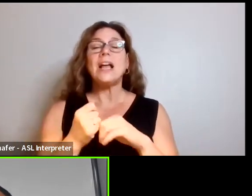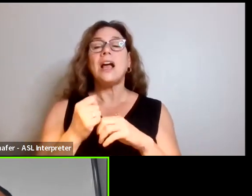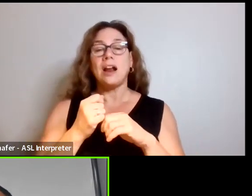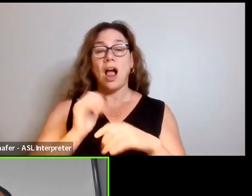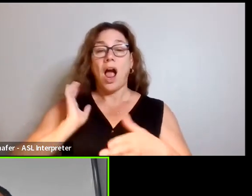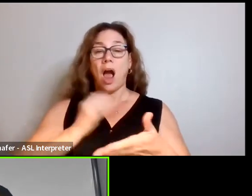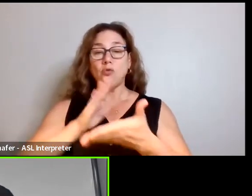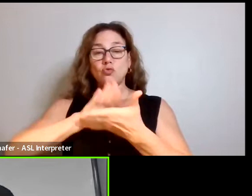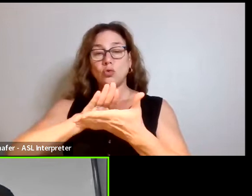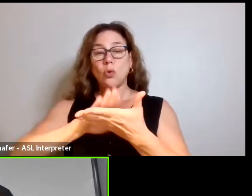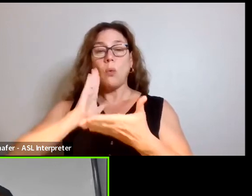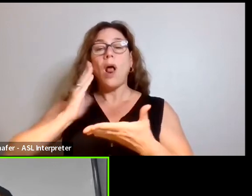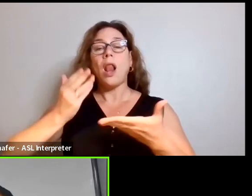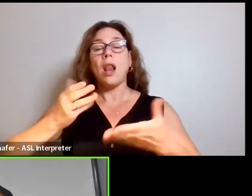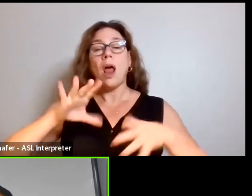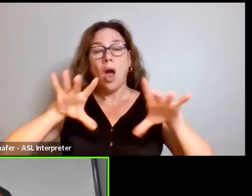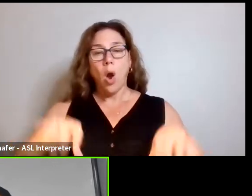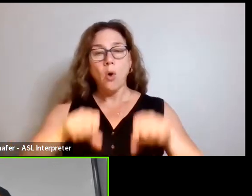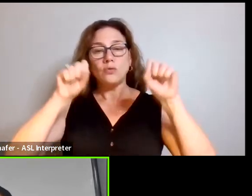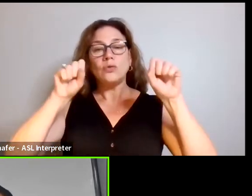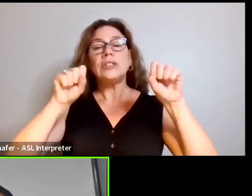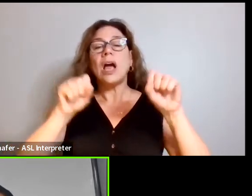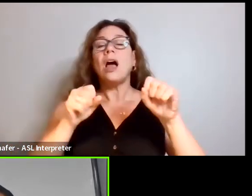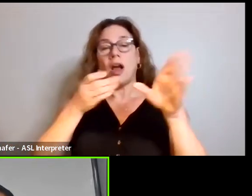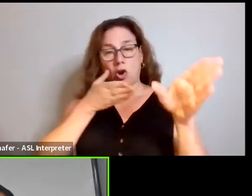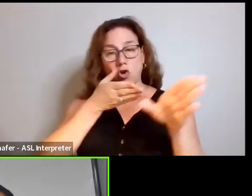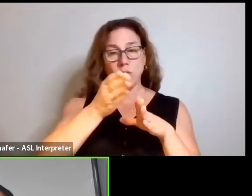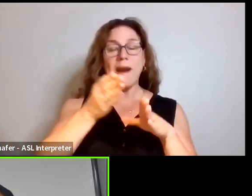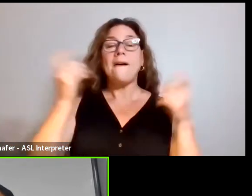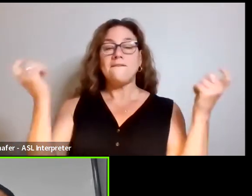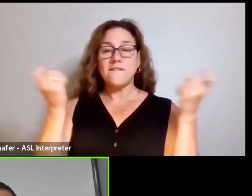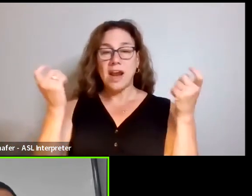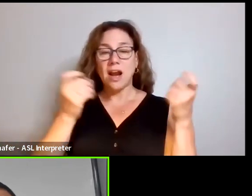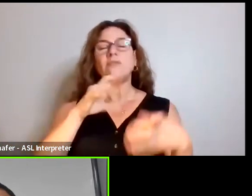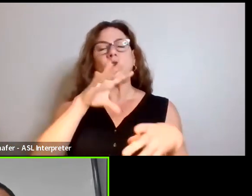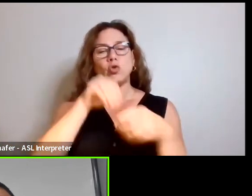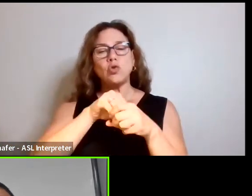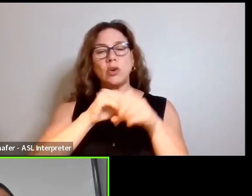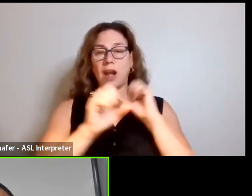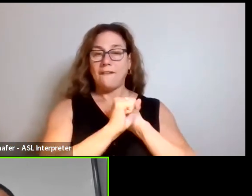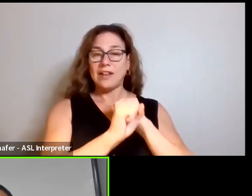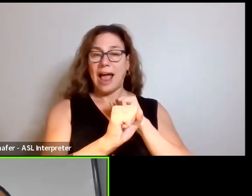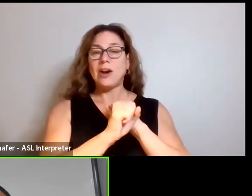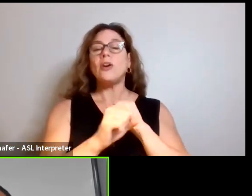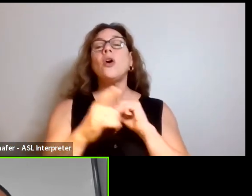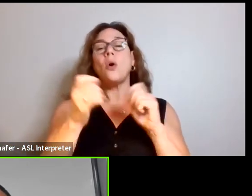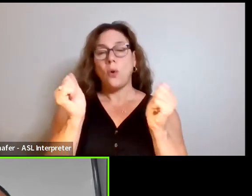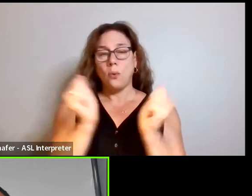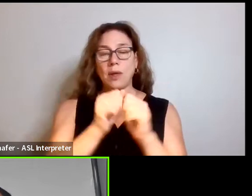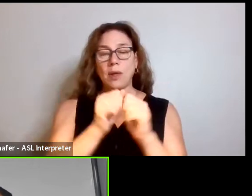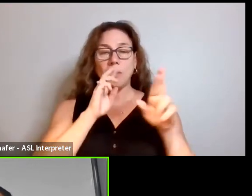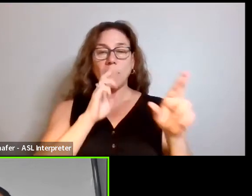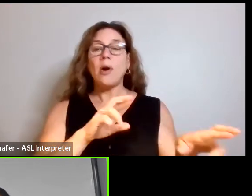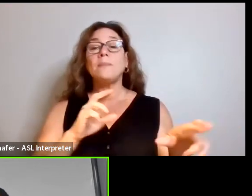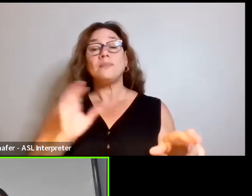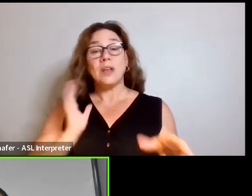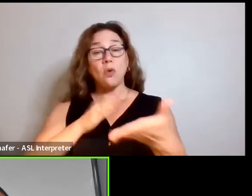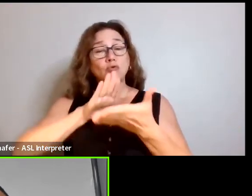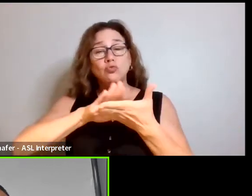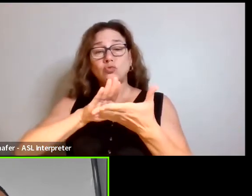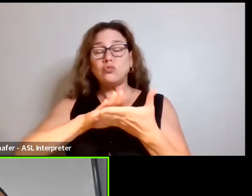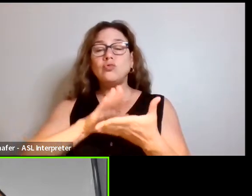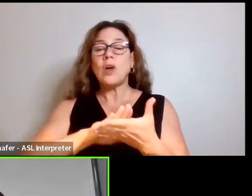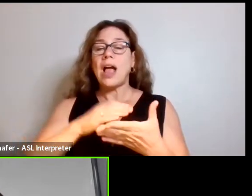fair. I'm also including a flyer as well. Again, our school is experiencing a remarkable interest